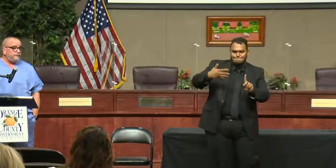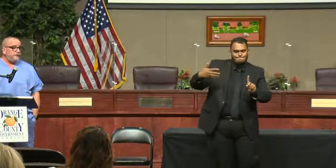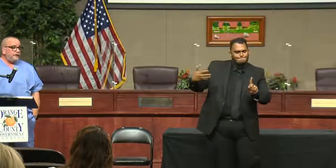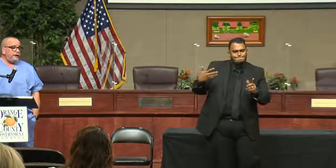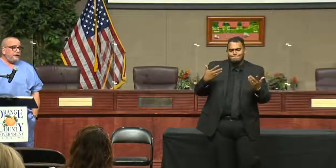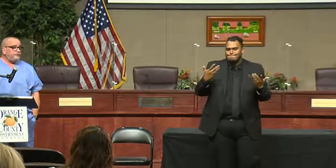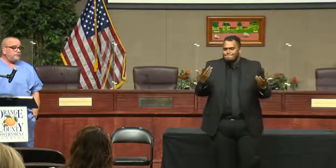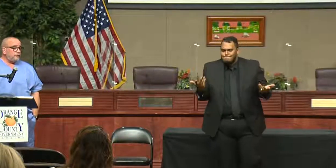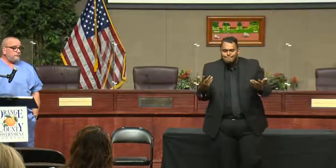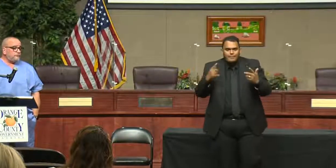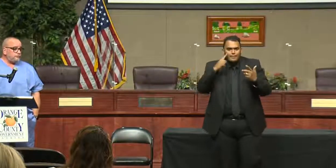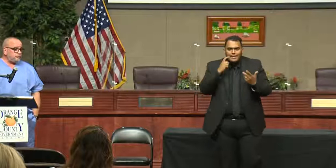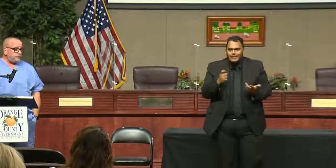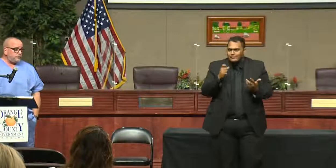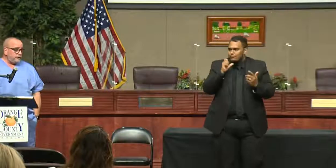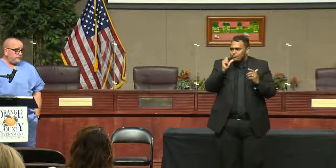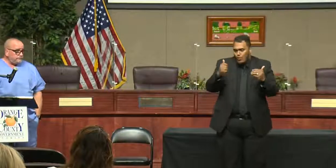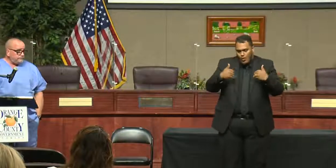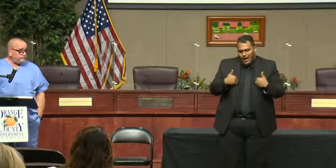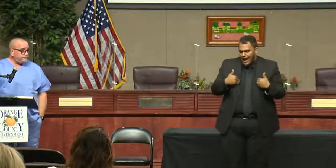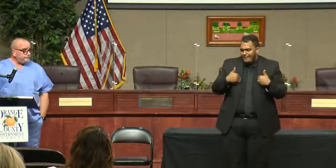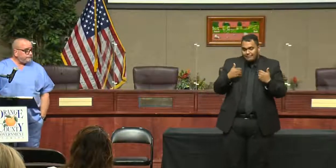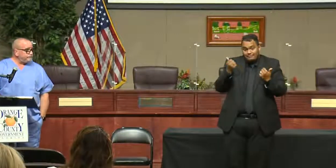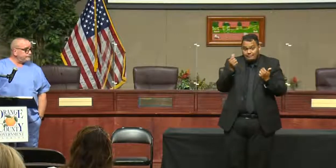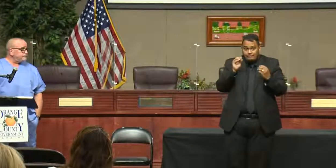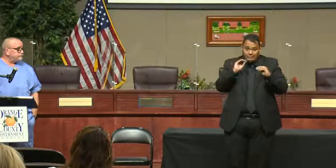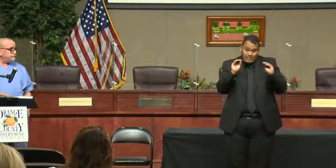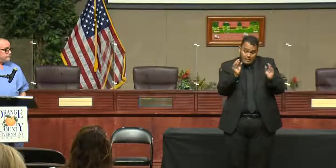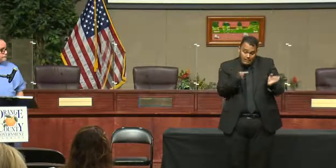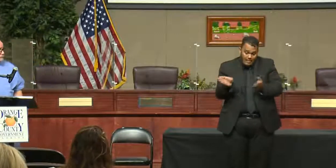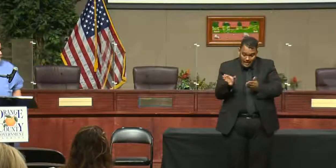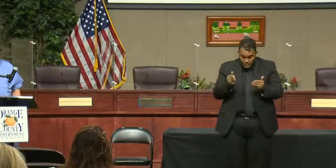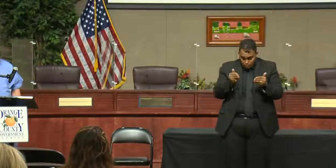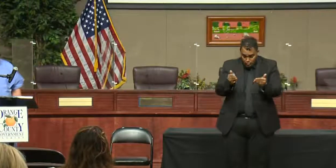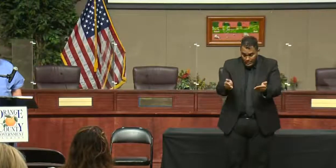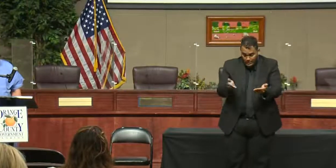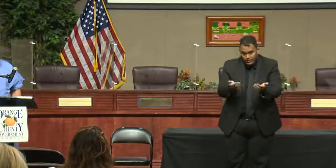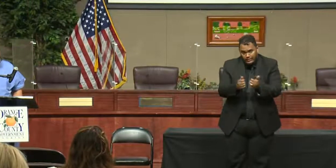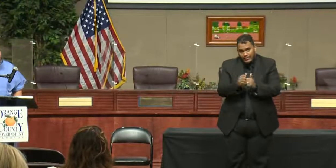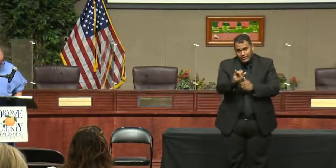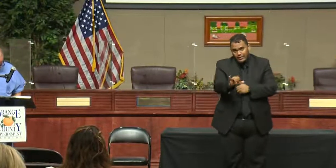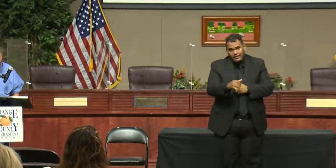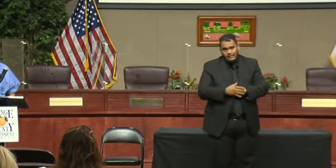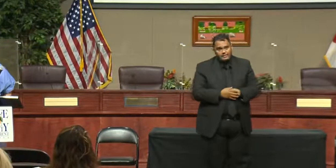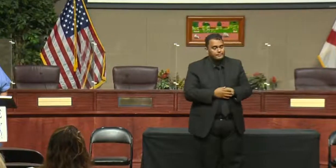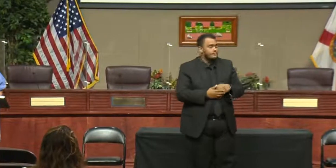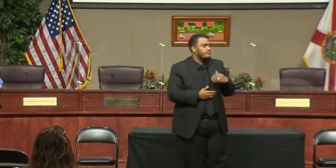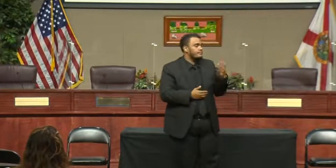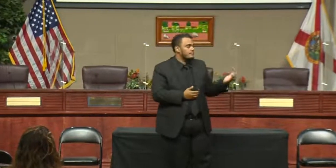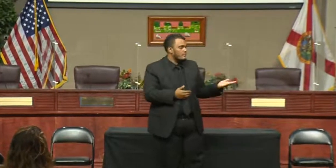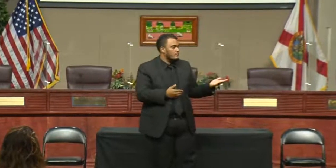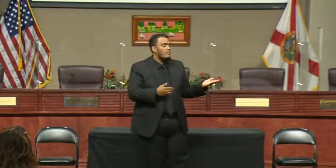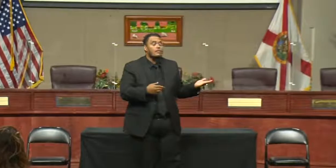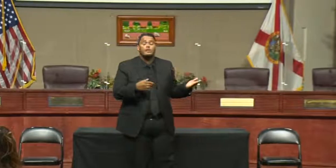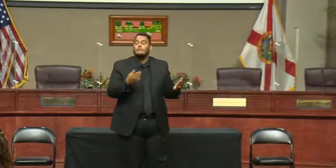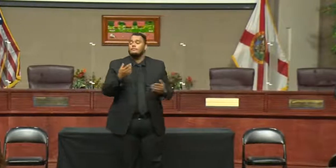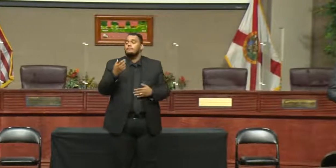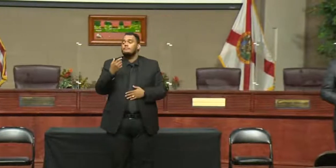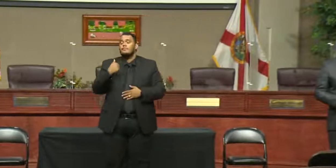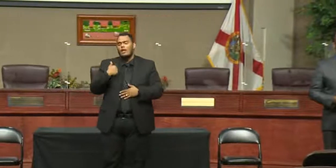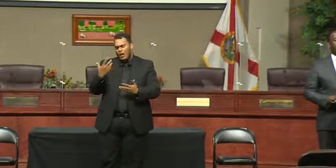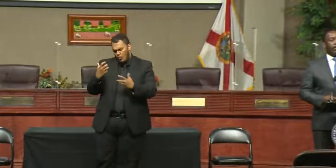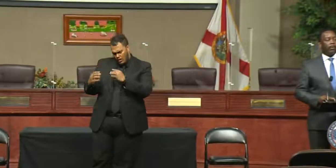received any instruction to proceed with that. The only thing I will add to that is Dr. Pino is right in